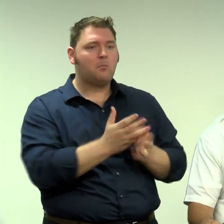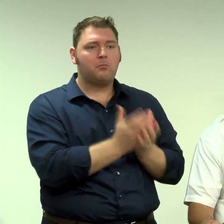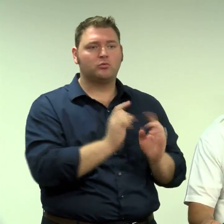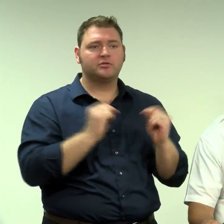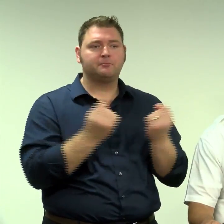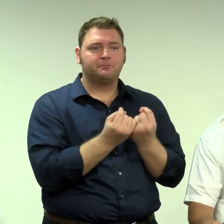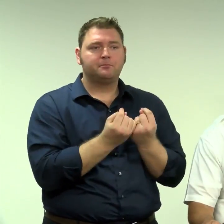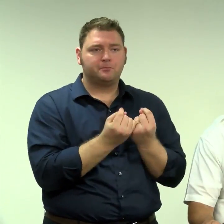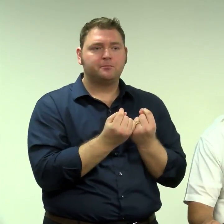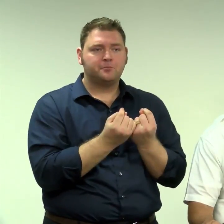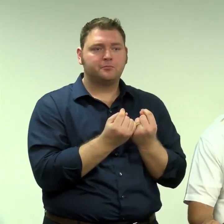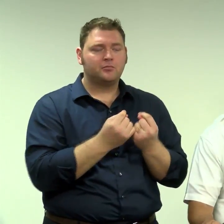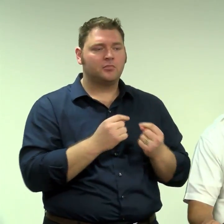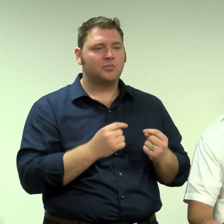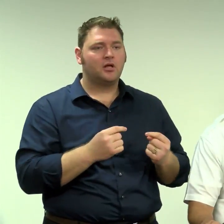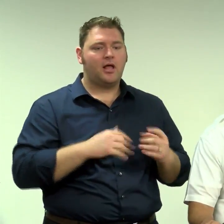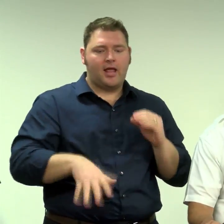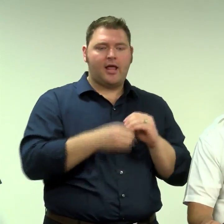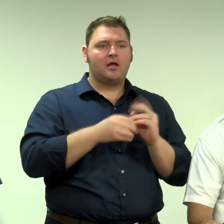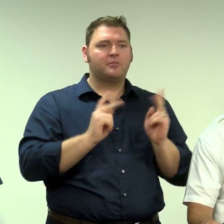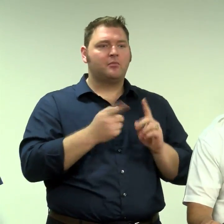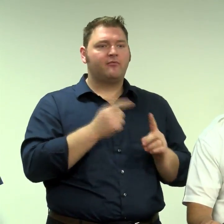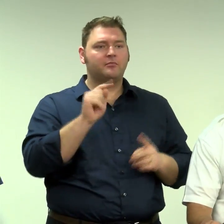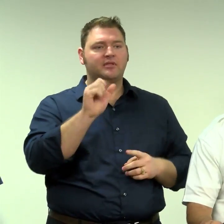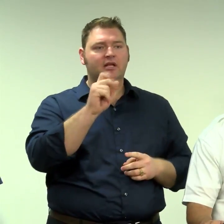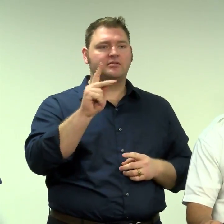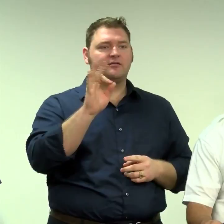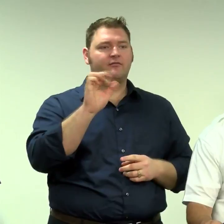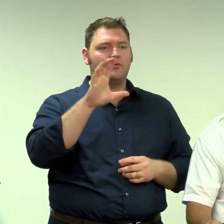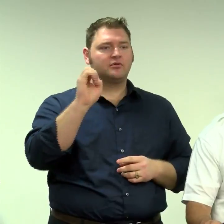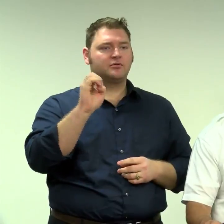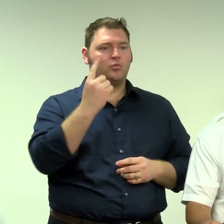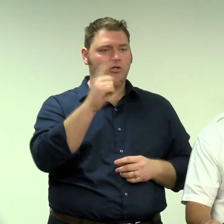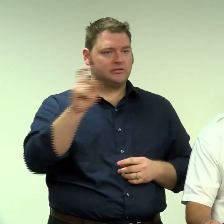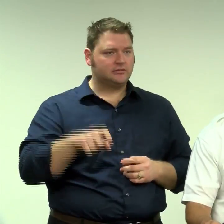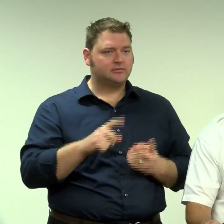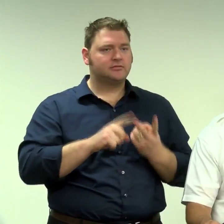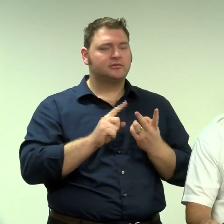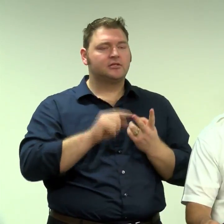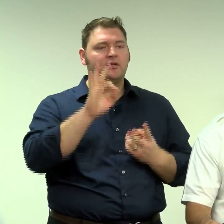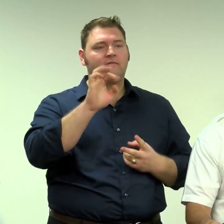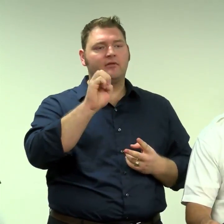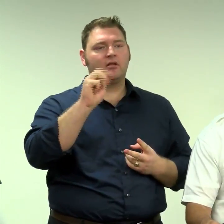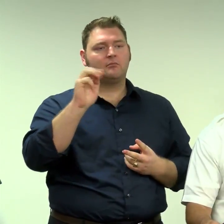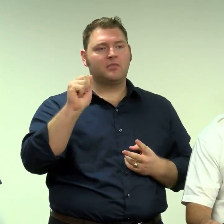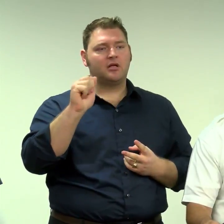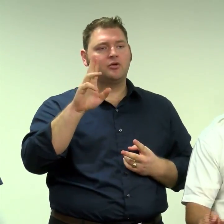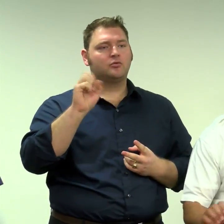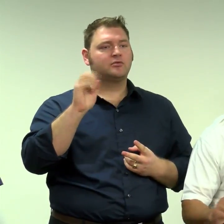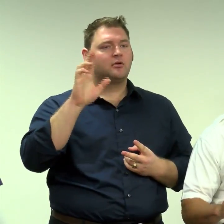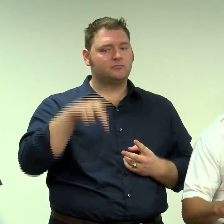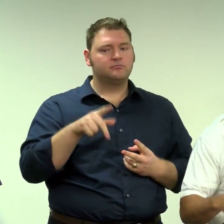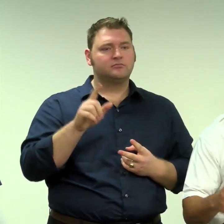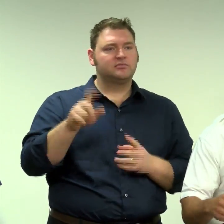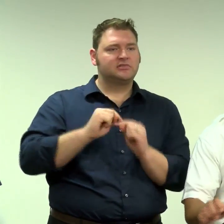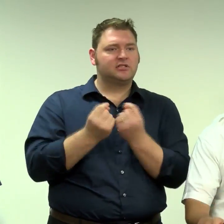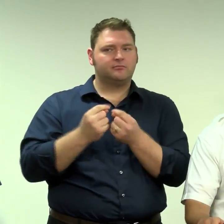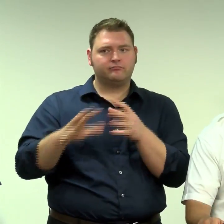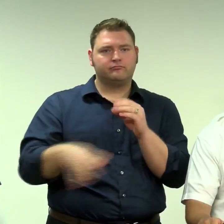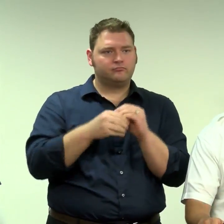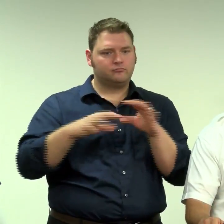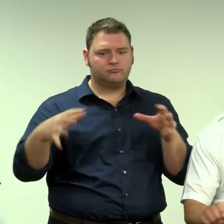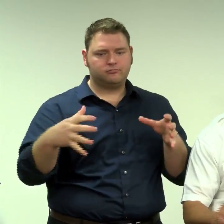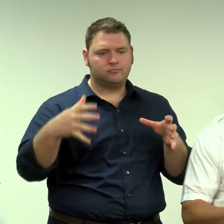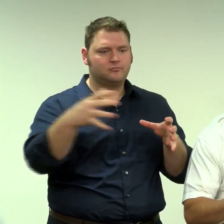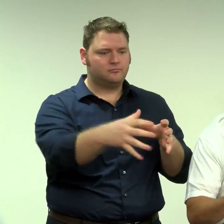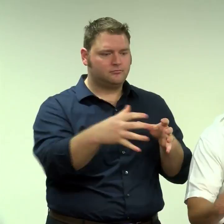with members from the Texas Task Force 1, as well as the FEMA USAR teams. We keep, as resources